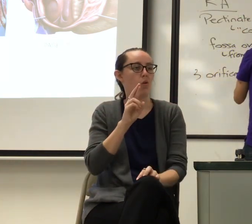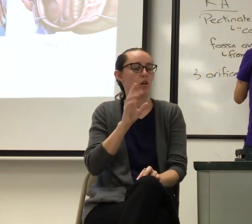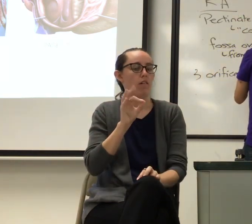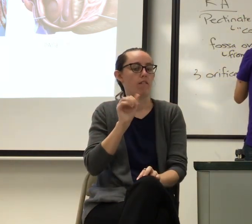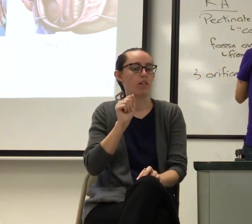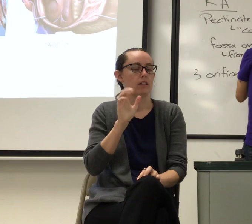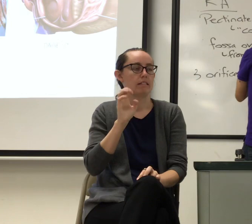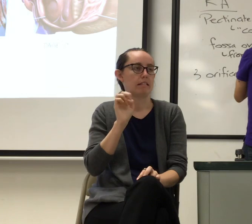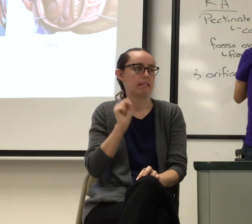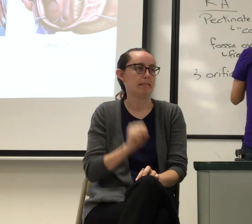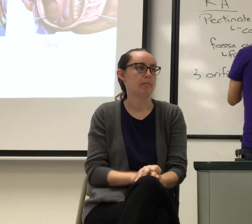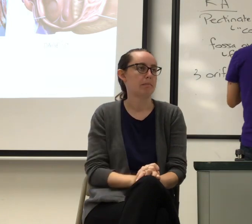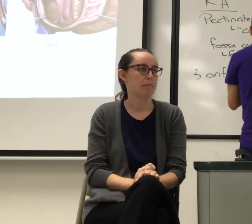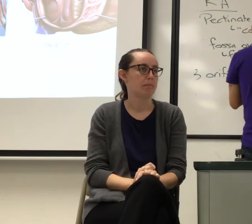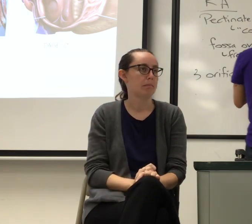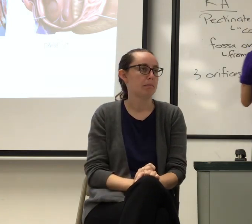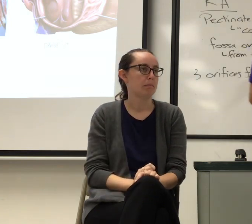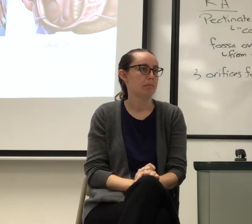for